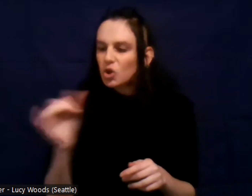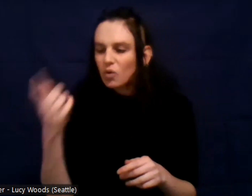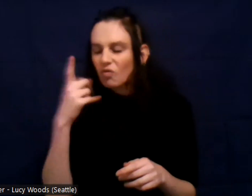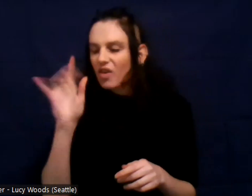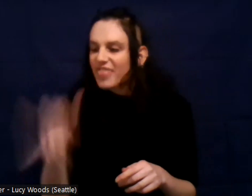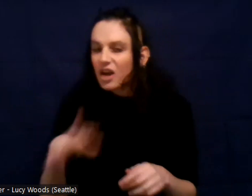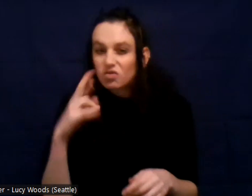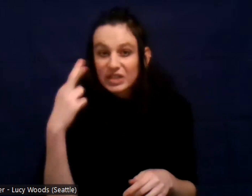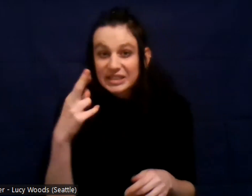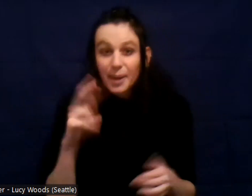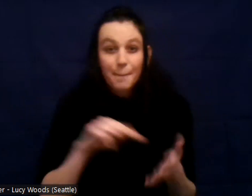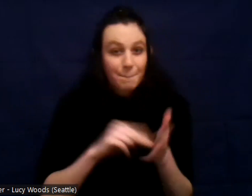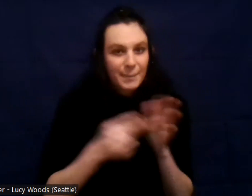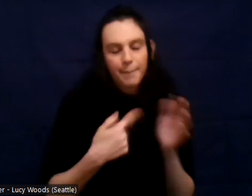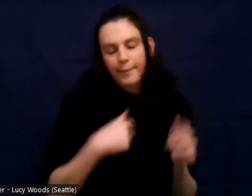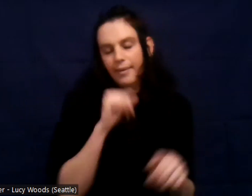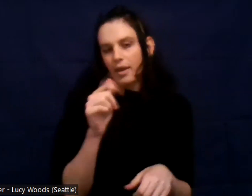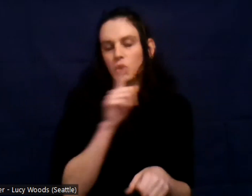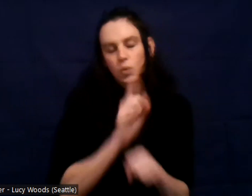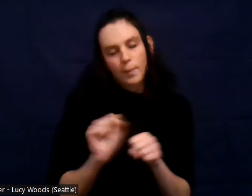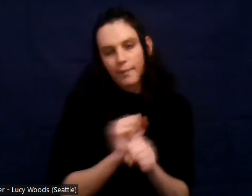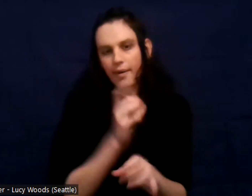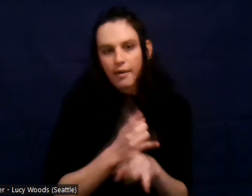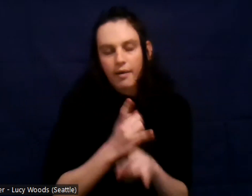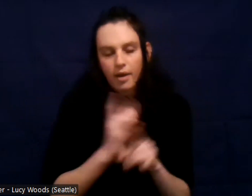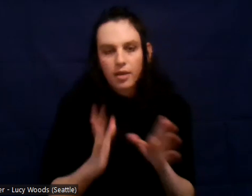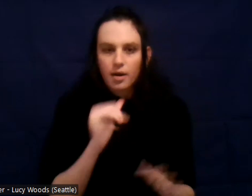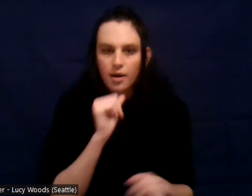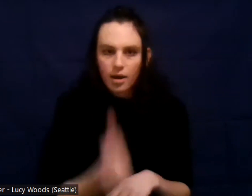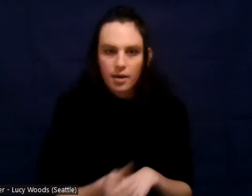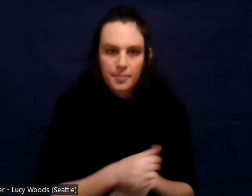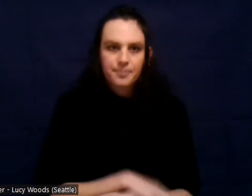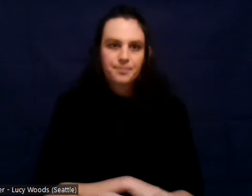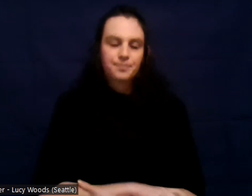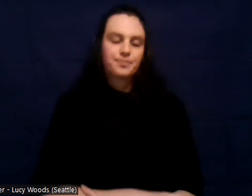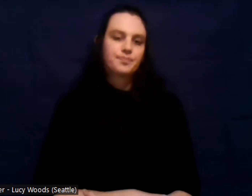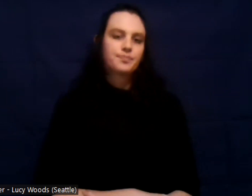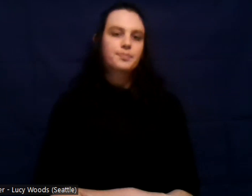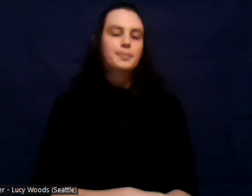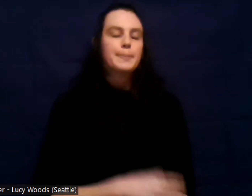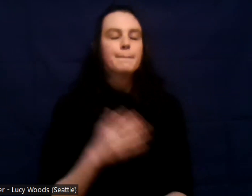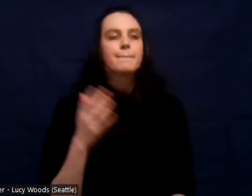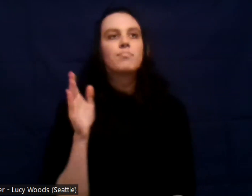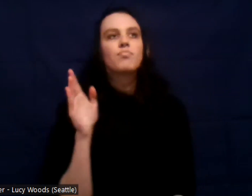like drink too much or whatever the case may be. Um, but